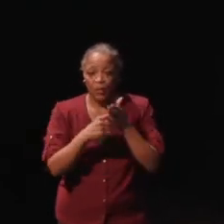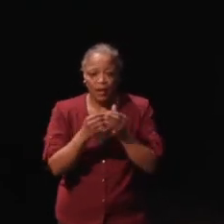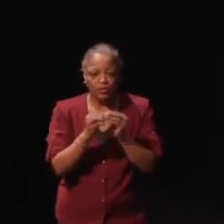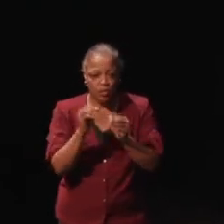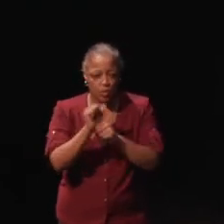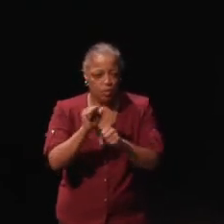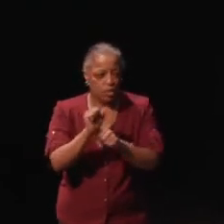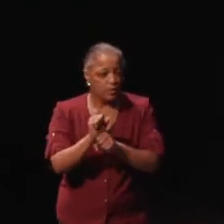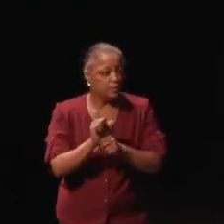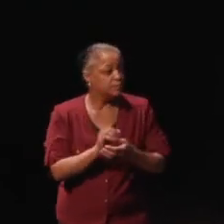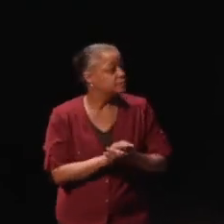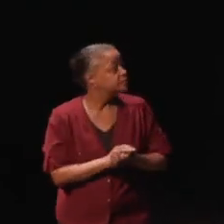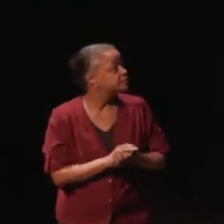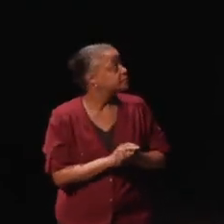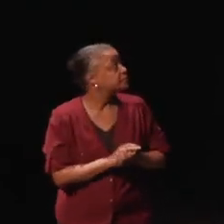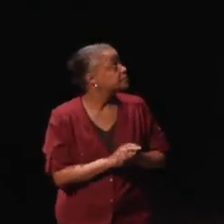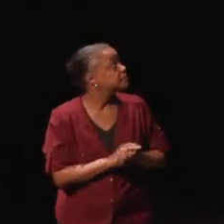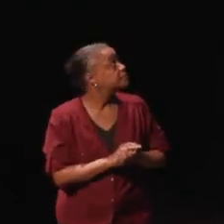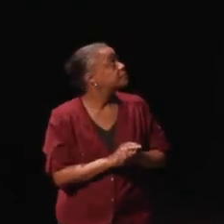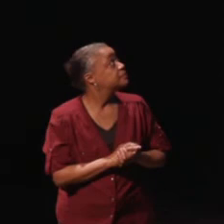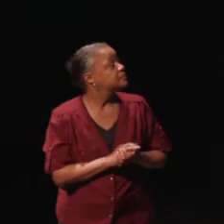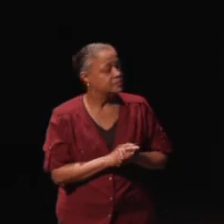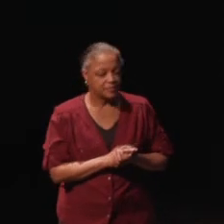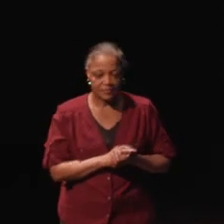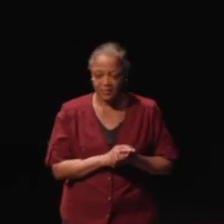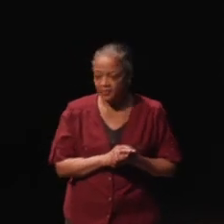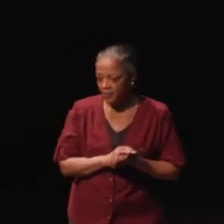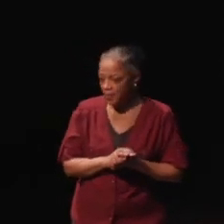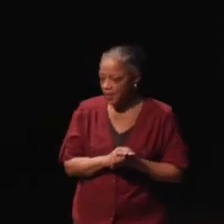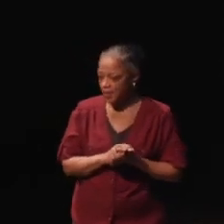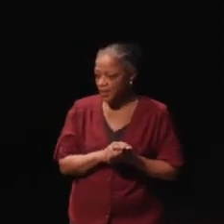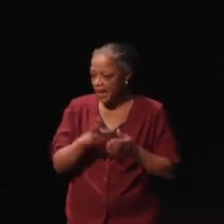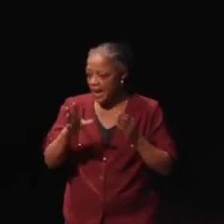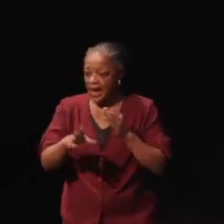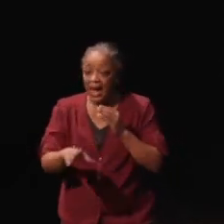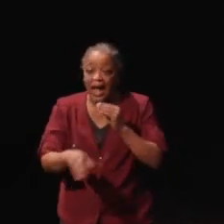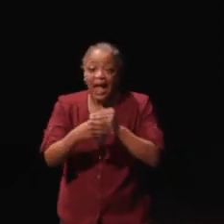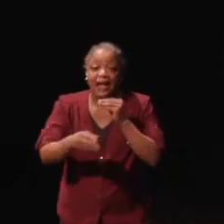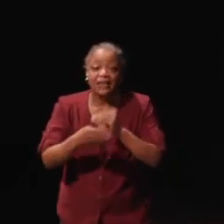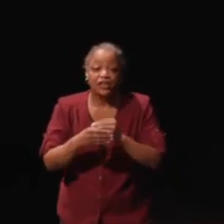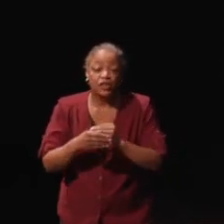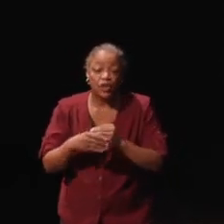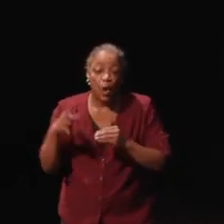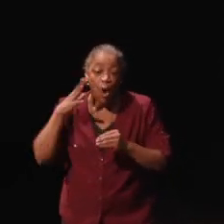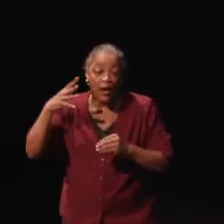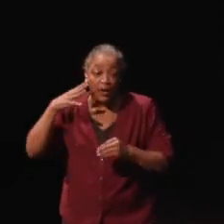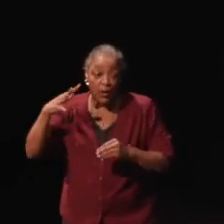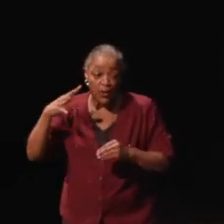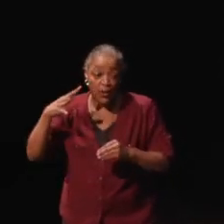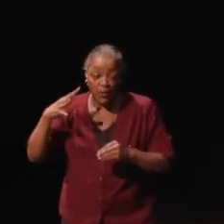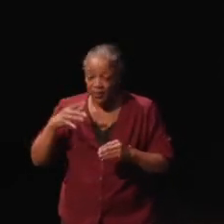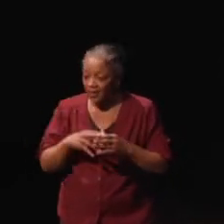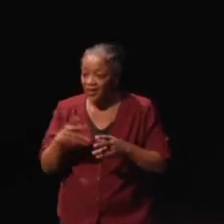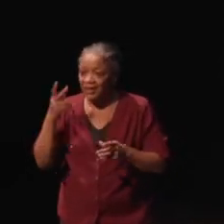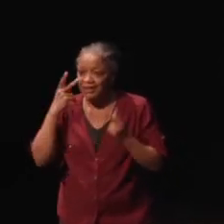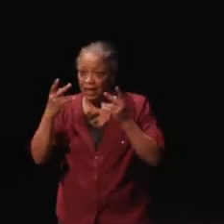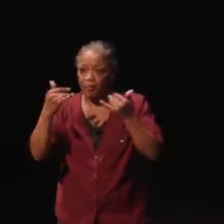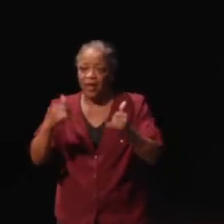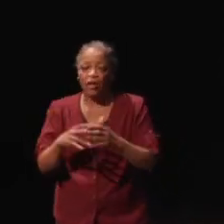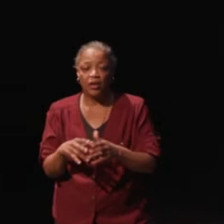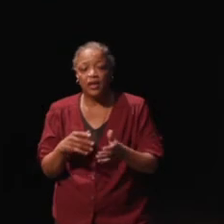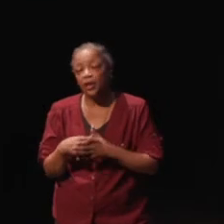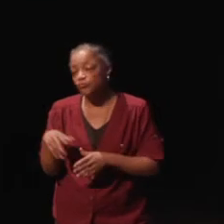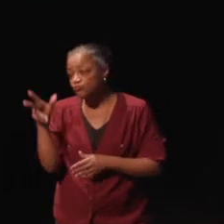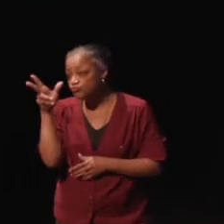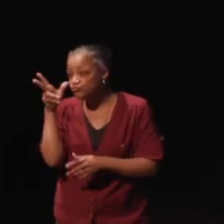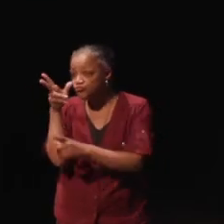work. So will the next one. Anyway, so add additional audio. Now, the thing is, a sighted player can obviously take in an